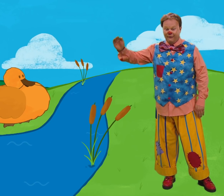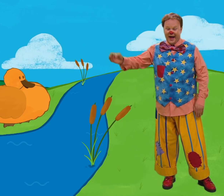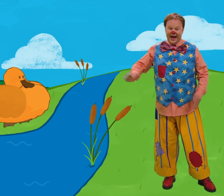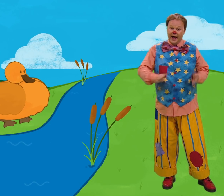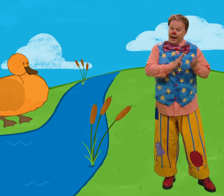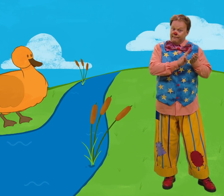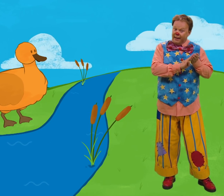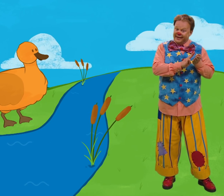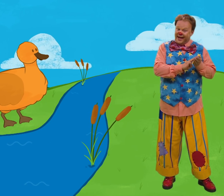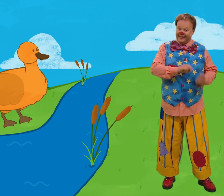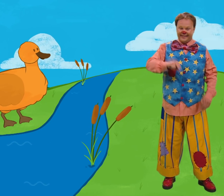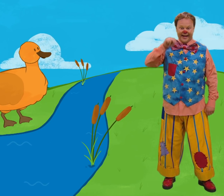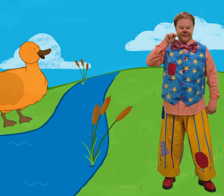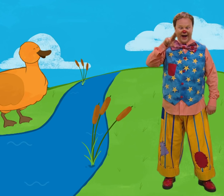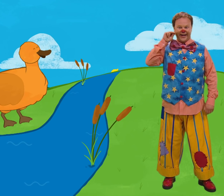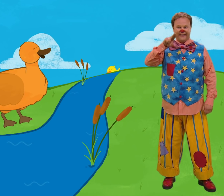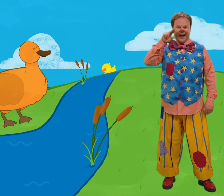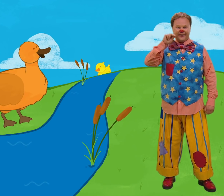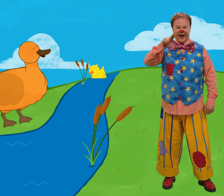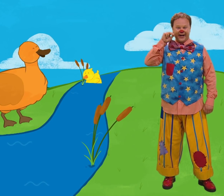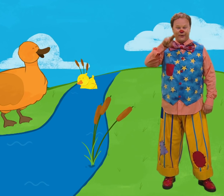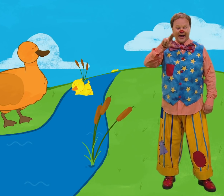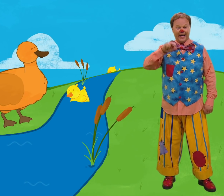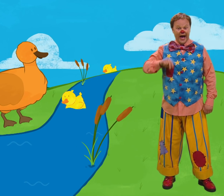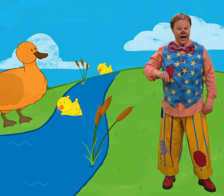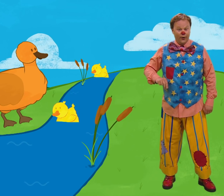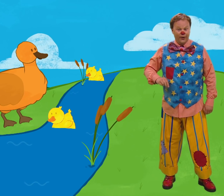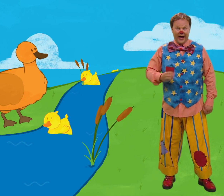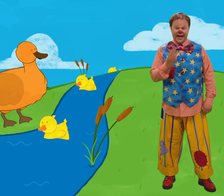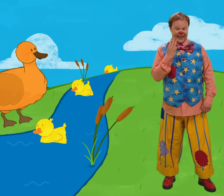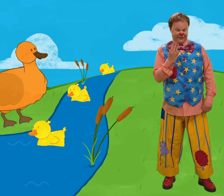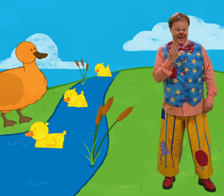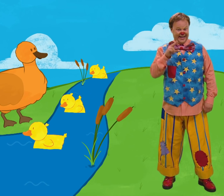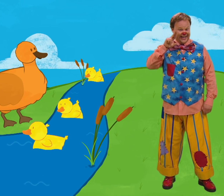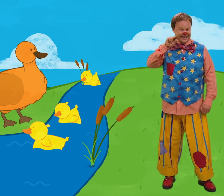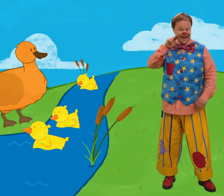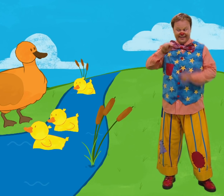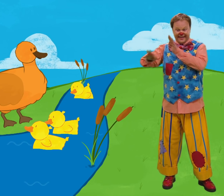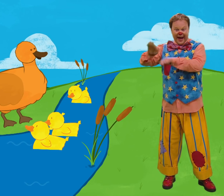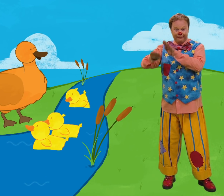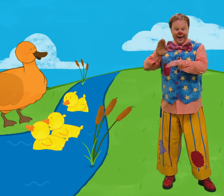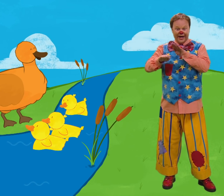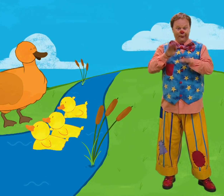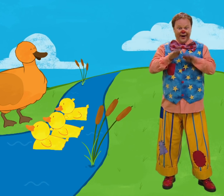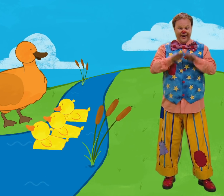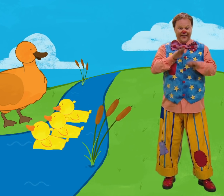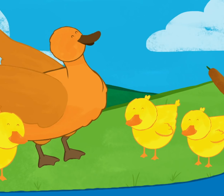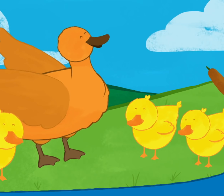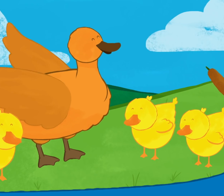away. Mama duck said quack, quack, quack, quack. And all her three little ducks came back. Woohoo!